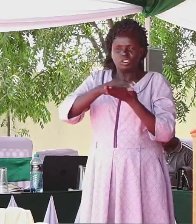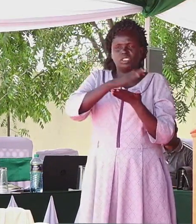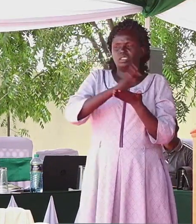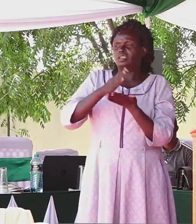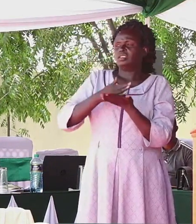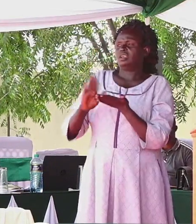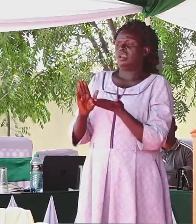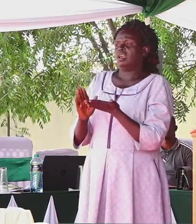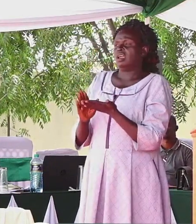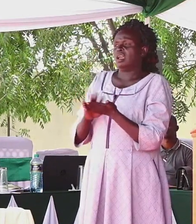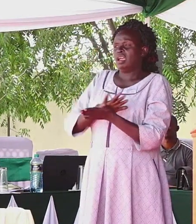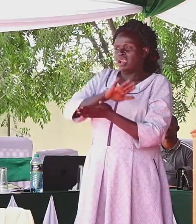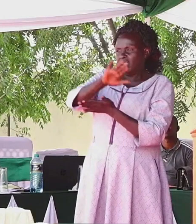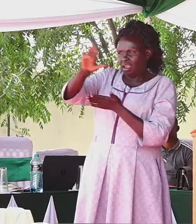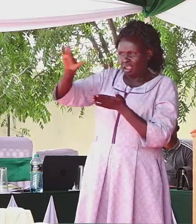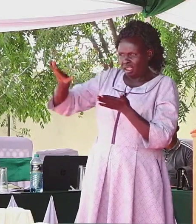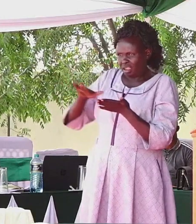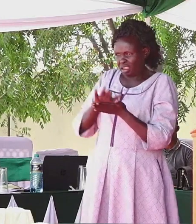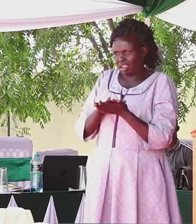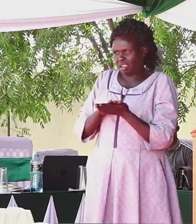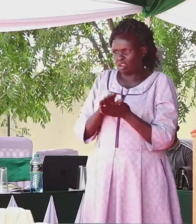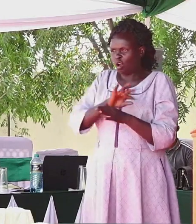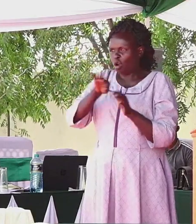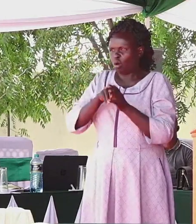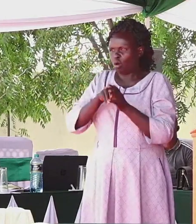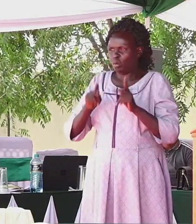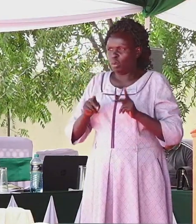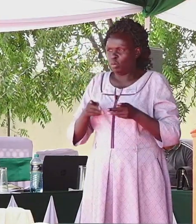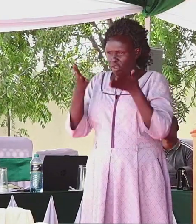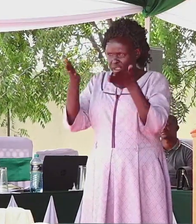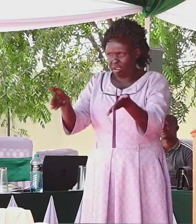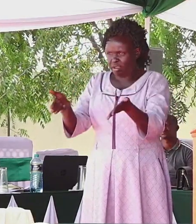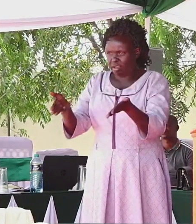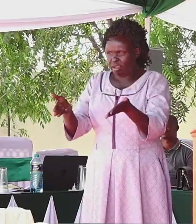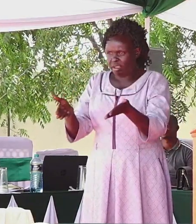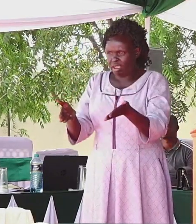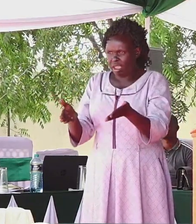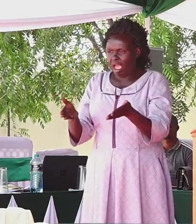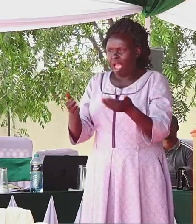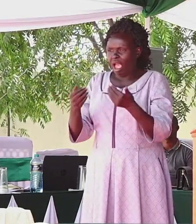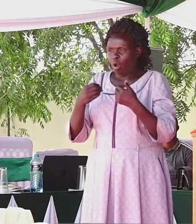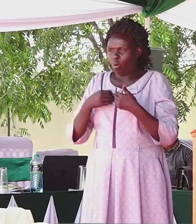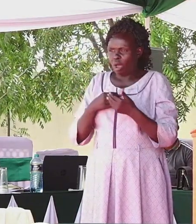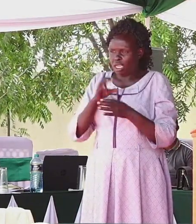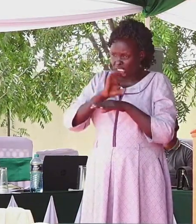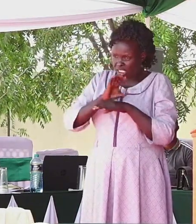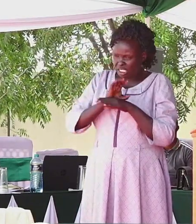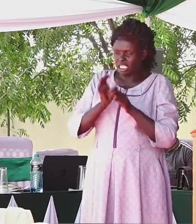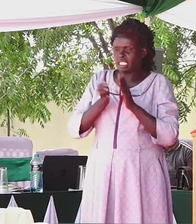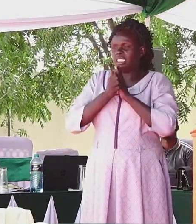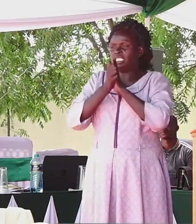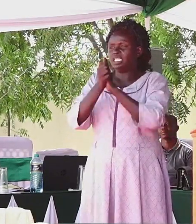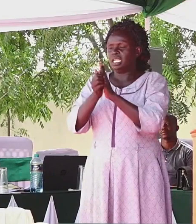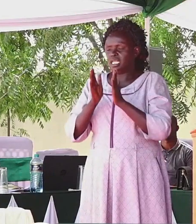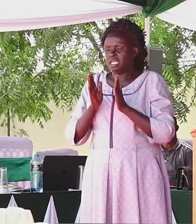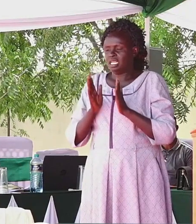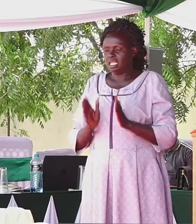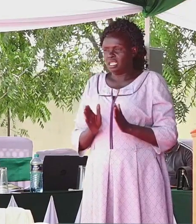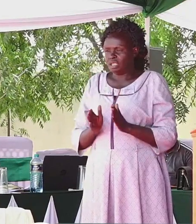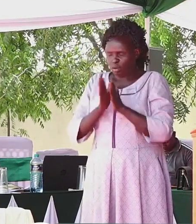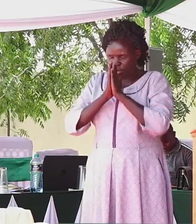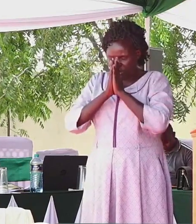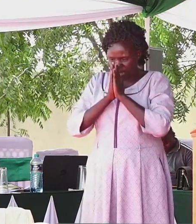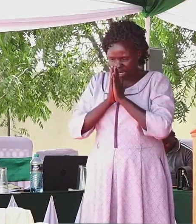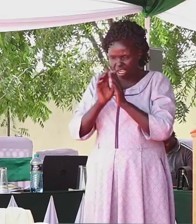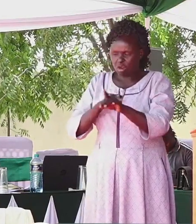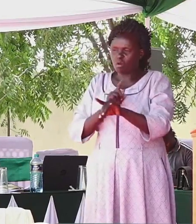the coverage with all the participants who are here. Our religious leaders that began praying for this conference long before